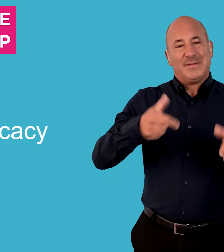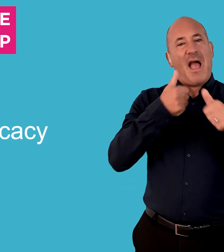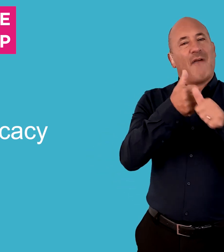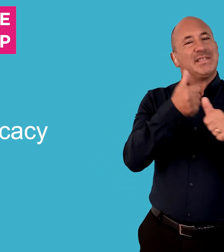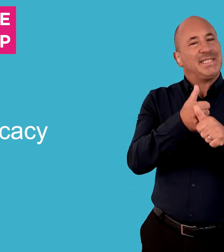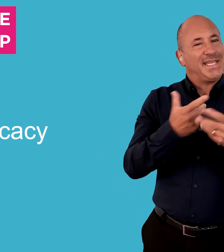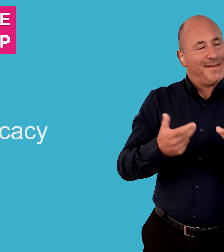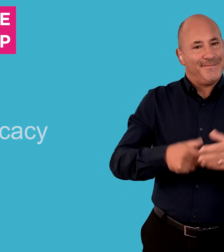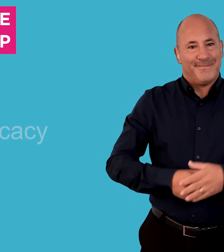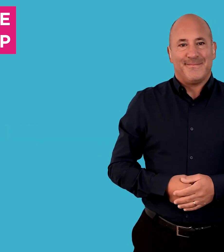Advocacy.